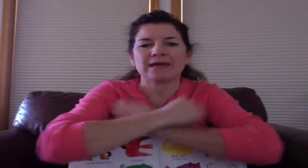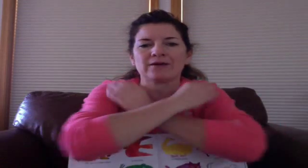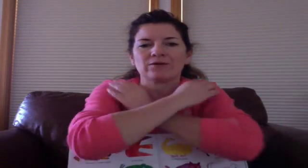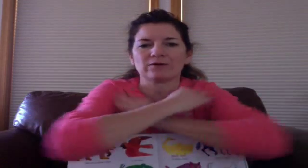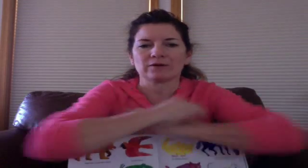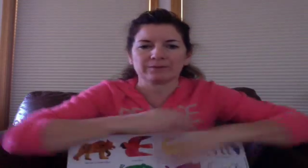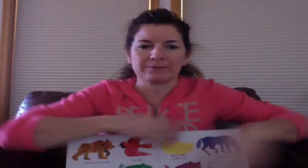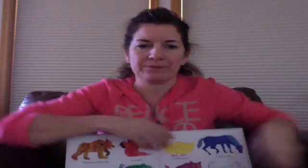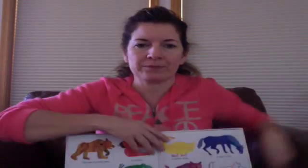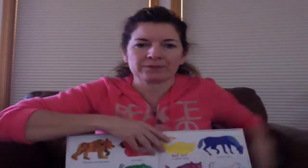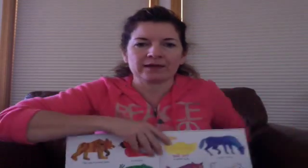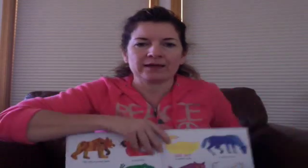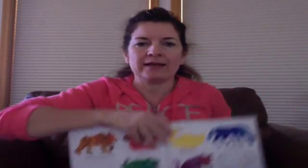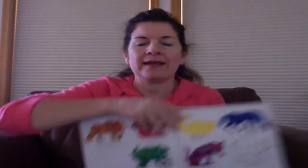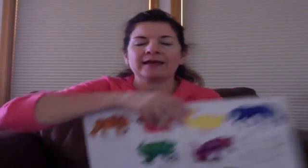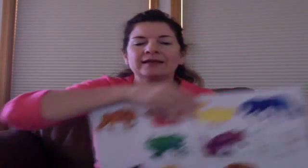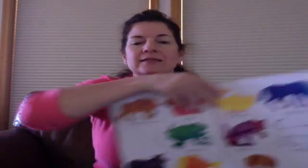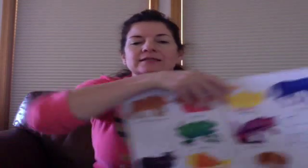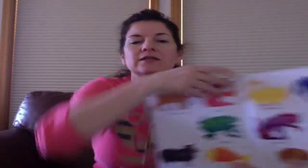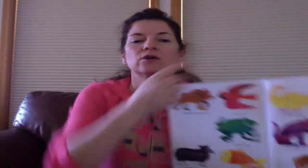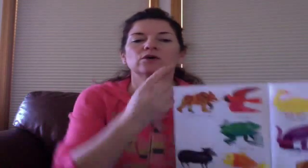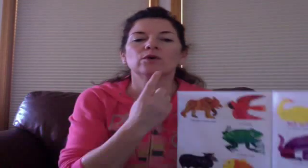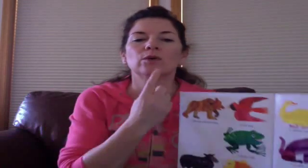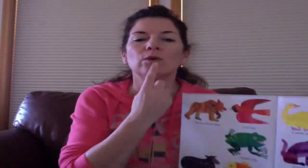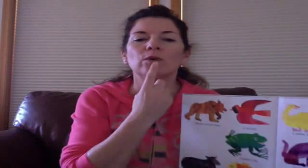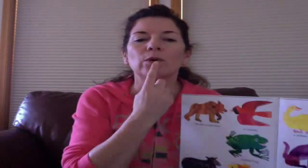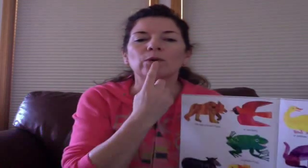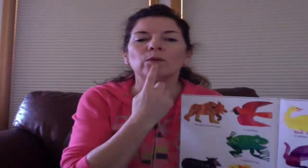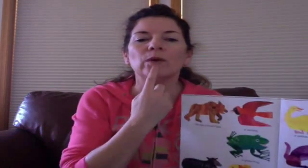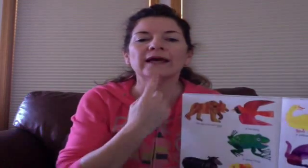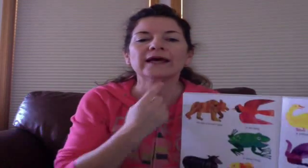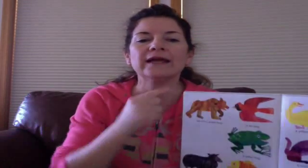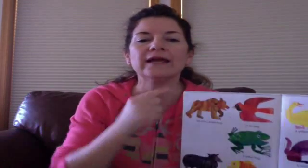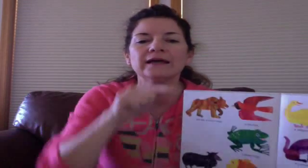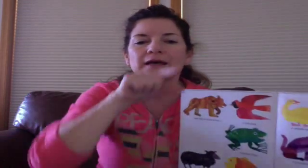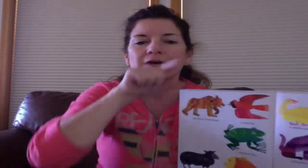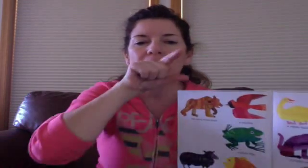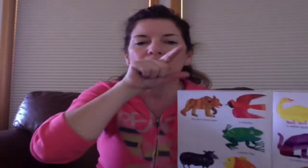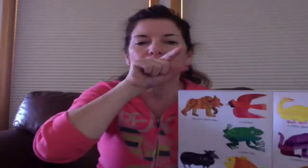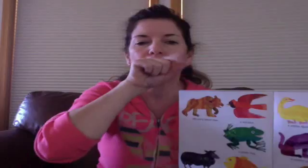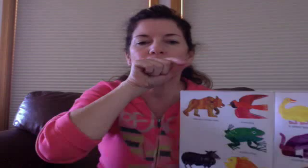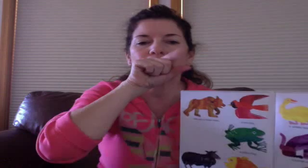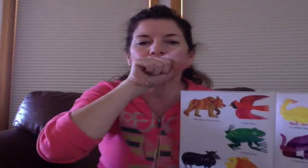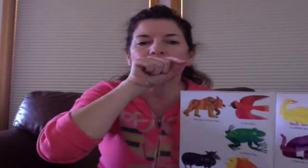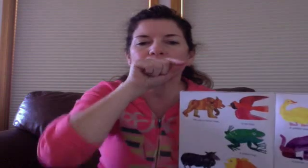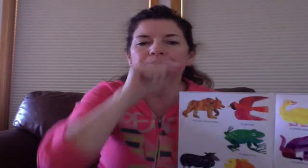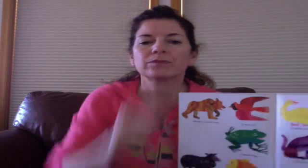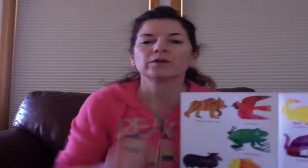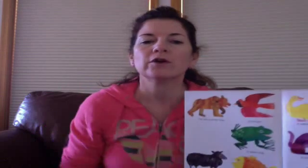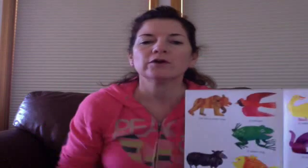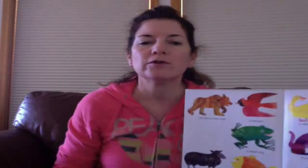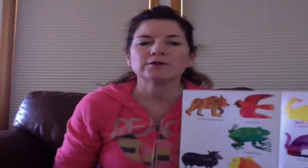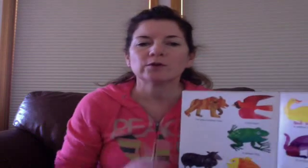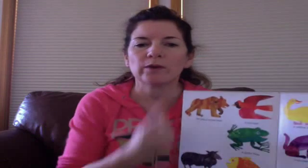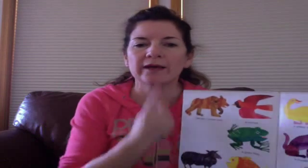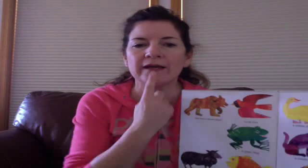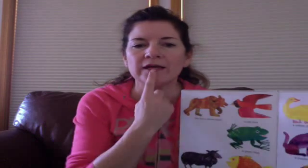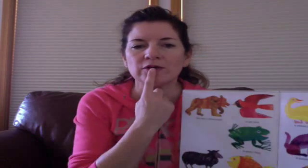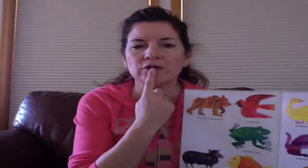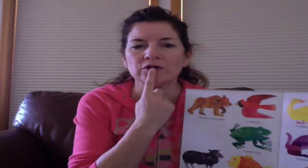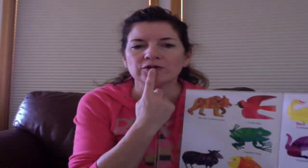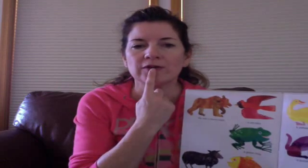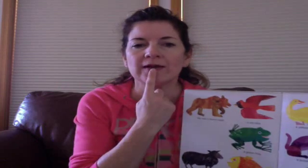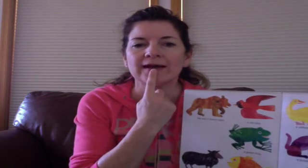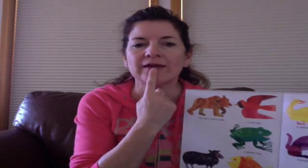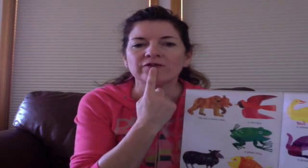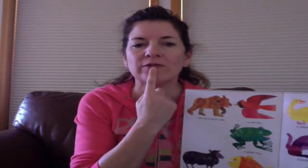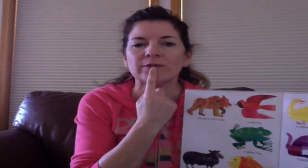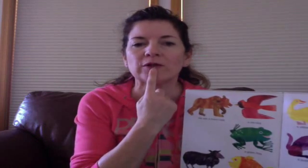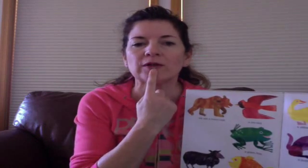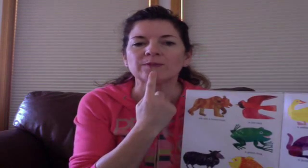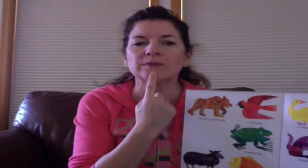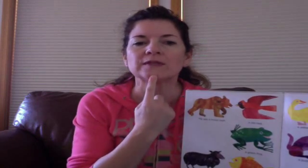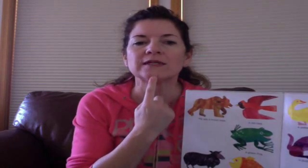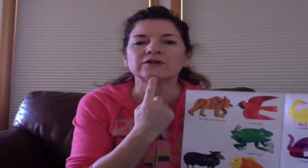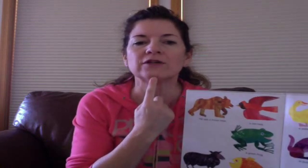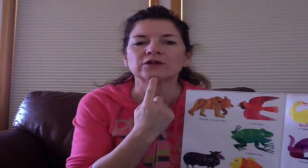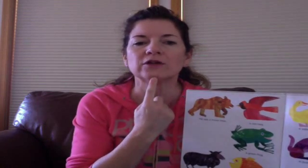bear. Next, red bird. So red, you show the line from your lips down to your